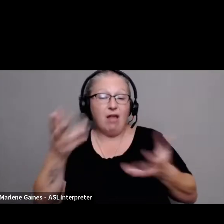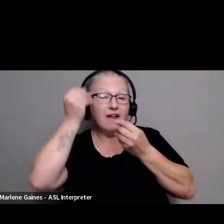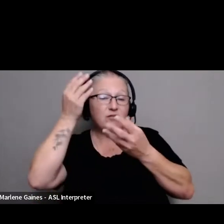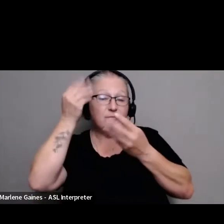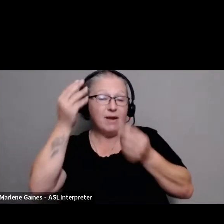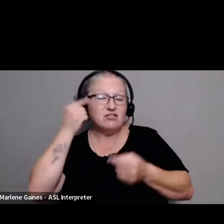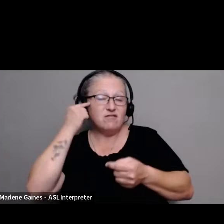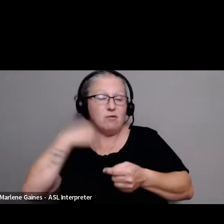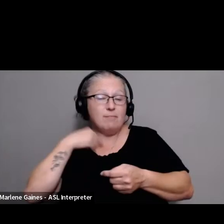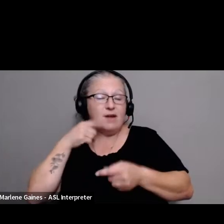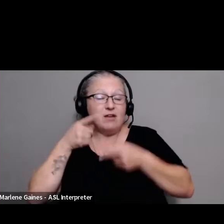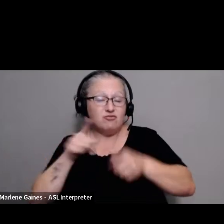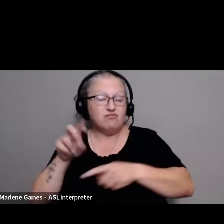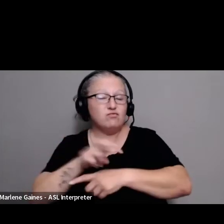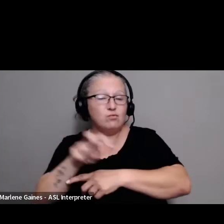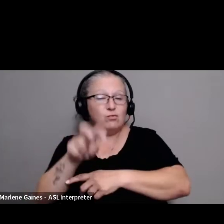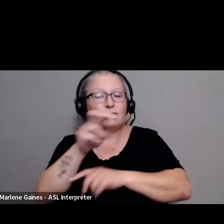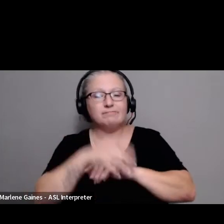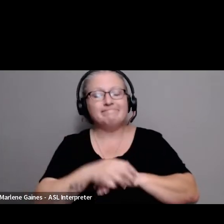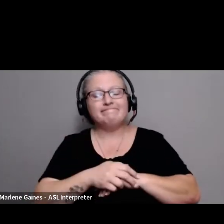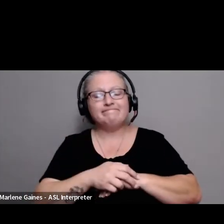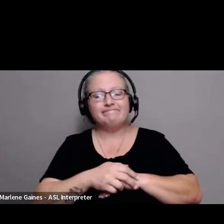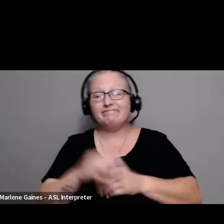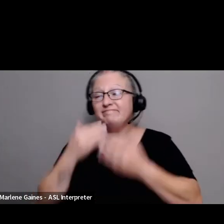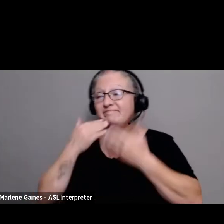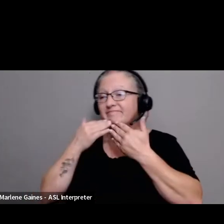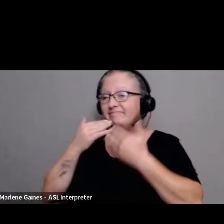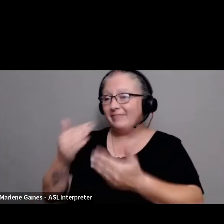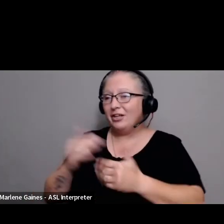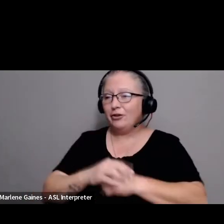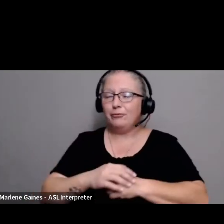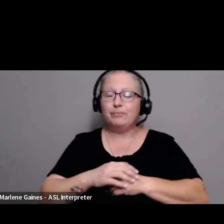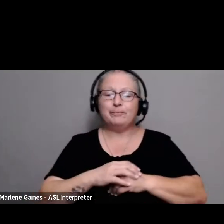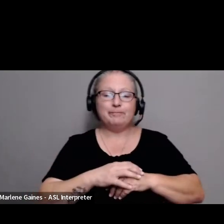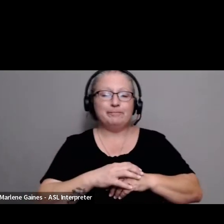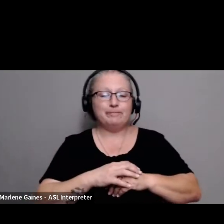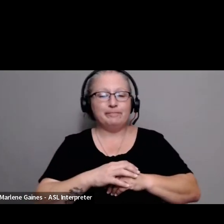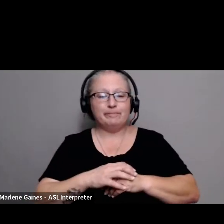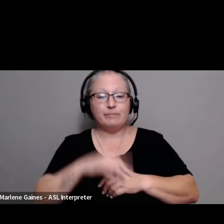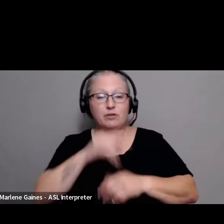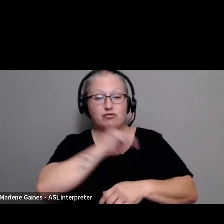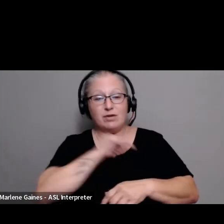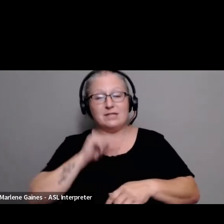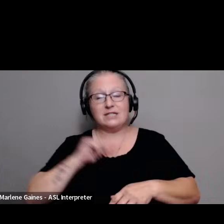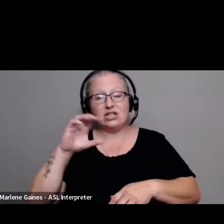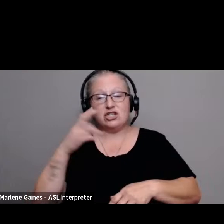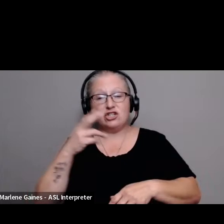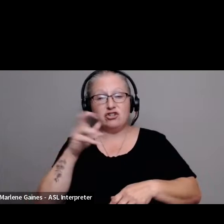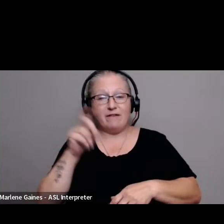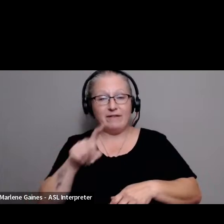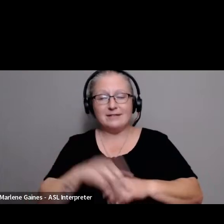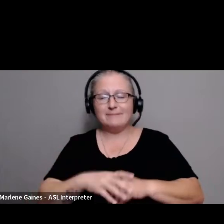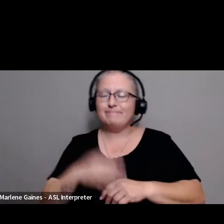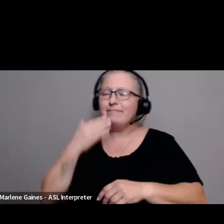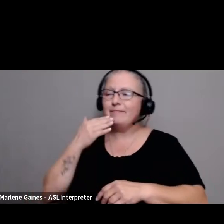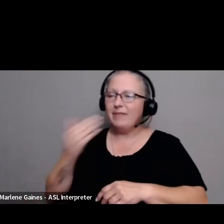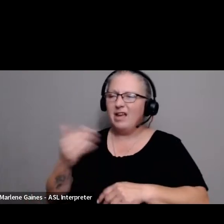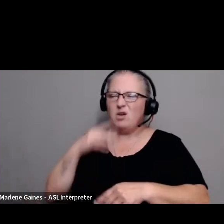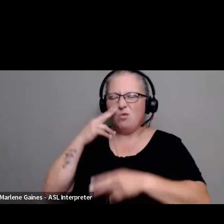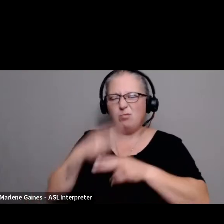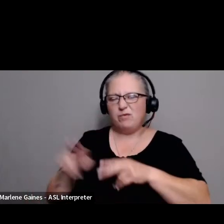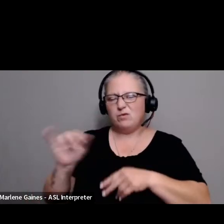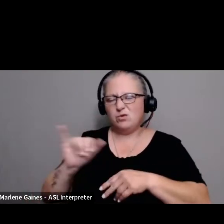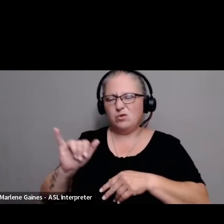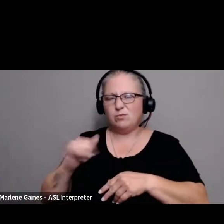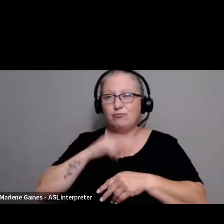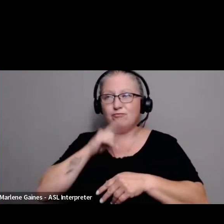tour. So, Thank you. Trustee Chavez. Thank you. I'll be brief as well